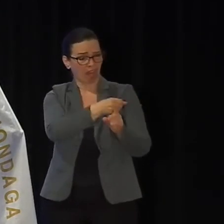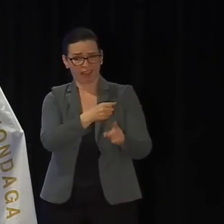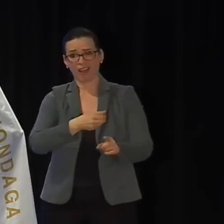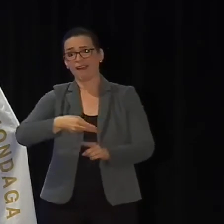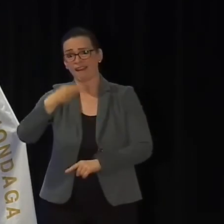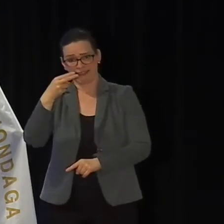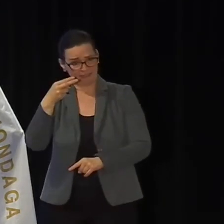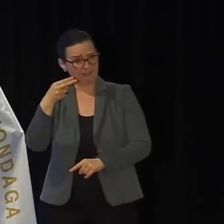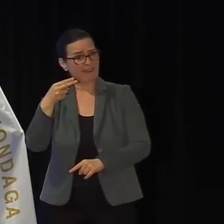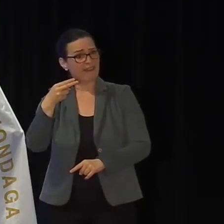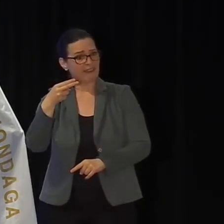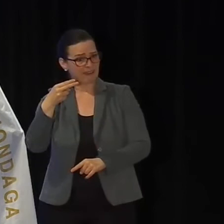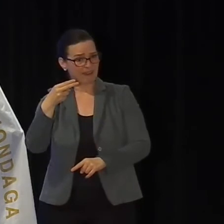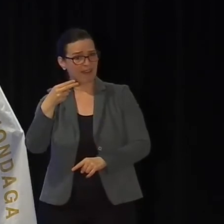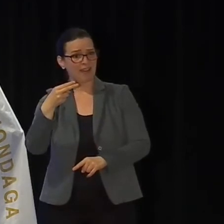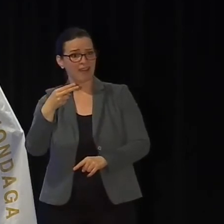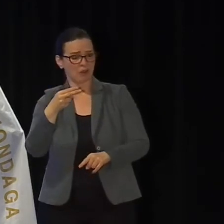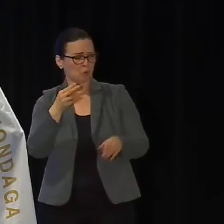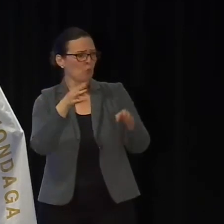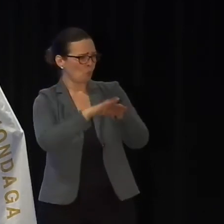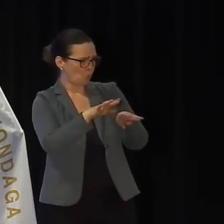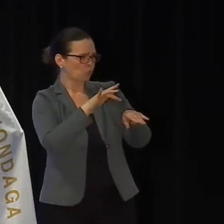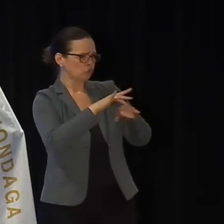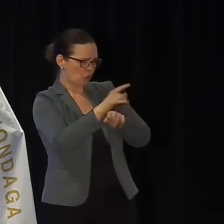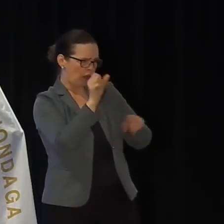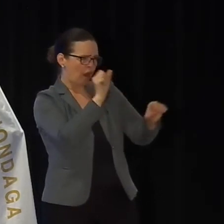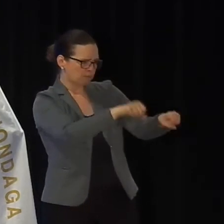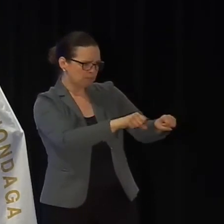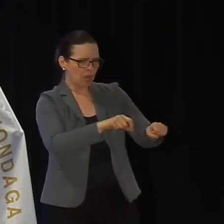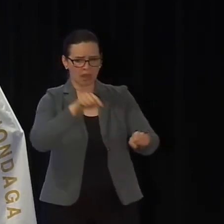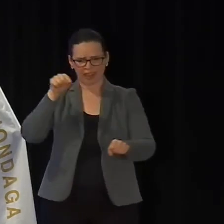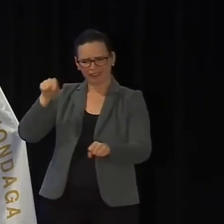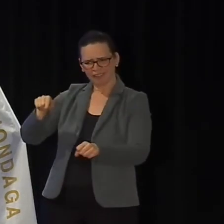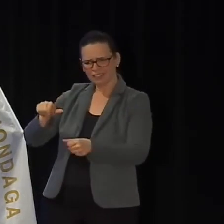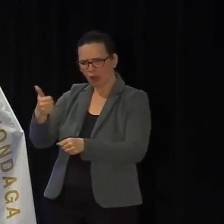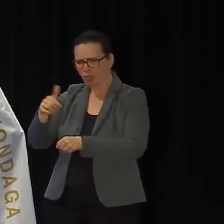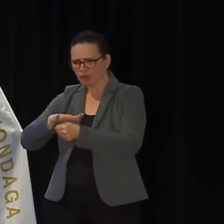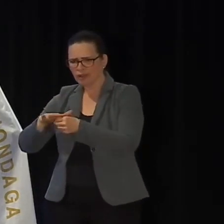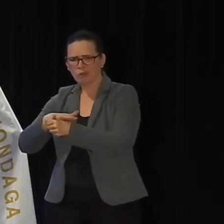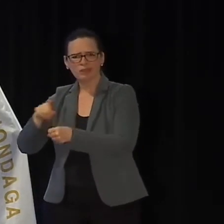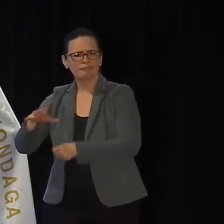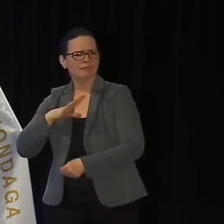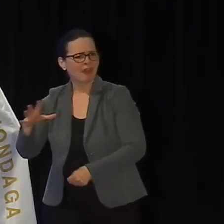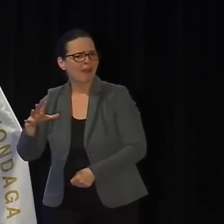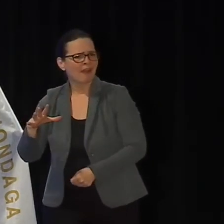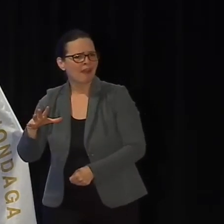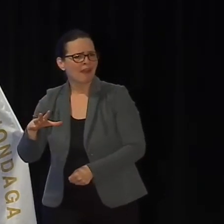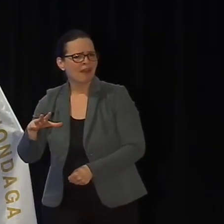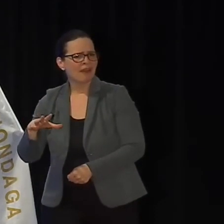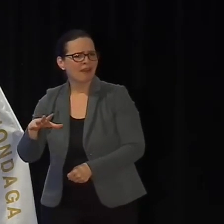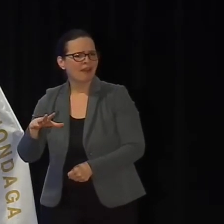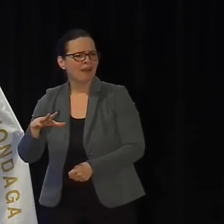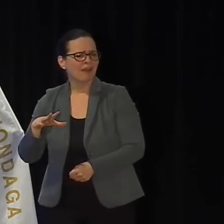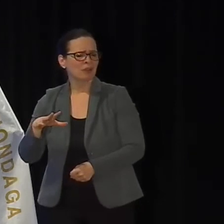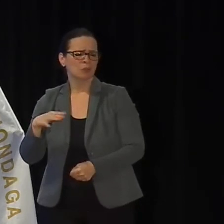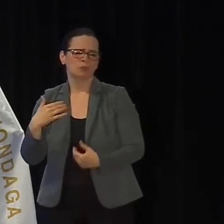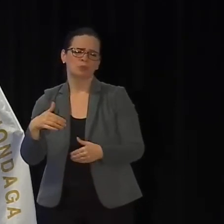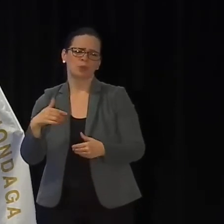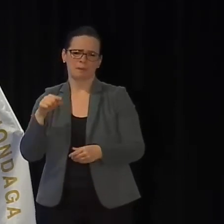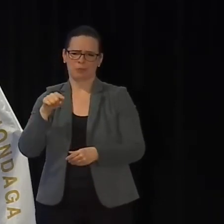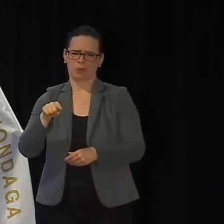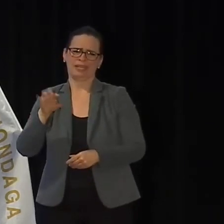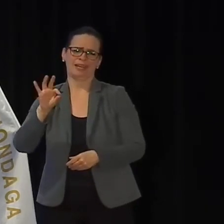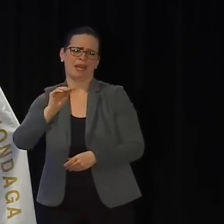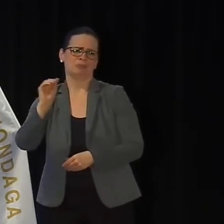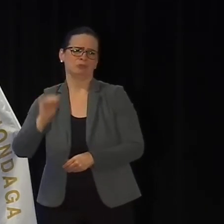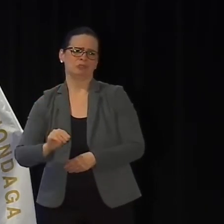I'm not. In our county, our transmission rates, even after I I think we had a couple bumps